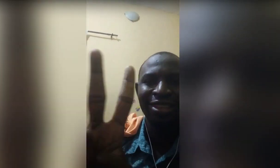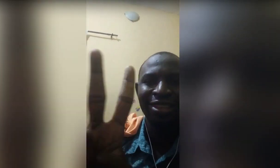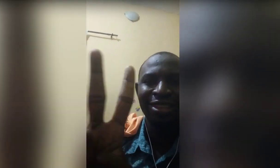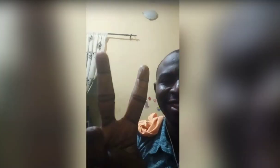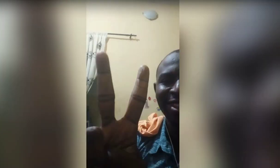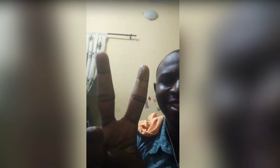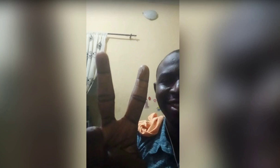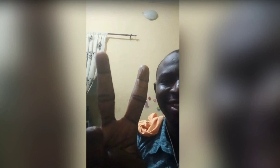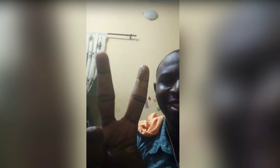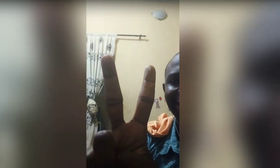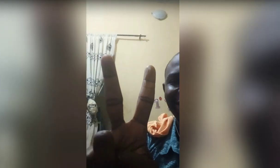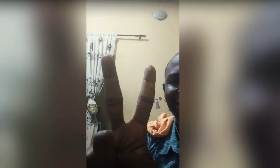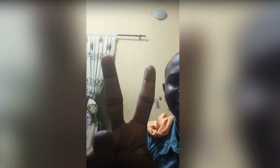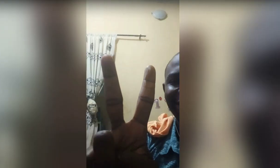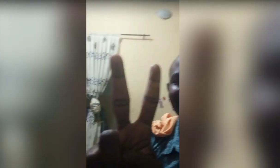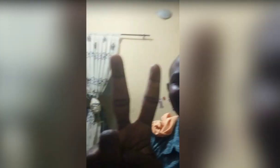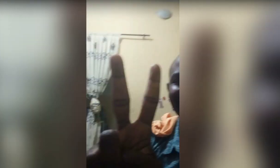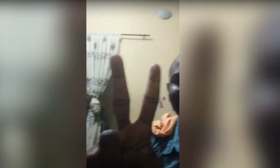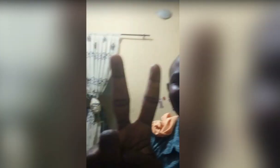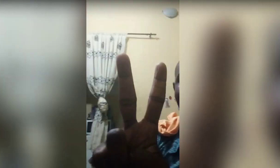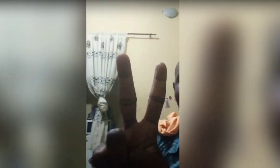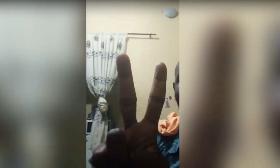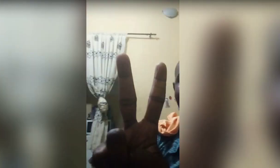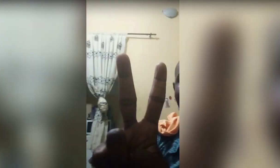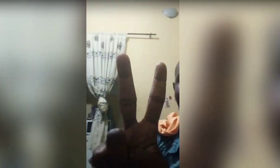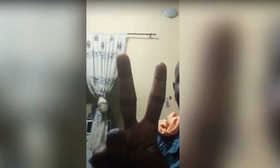V. Perfect. Let's have W.